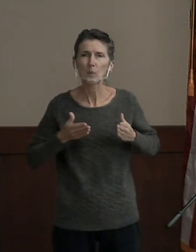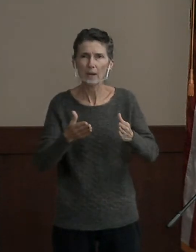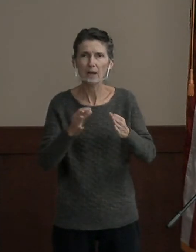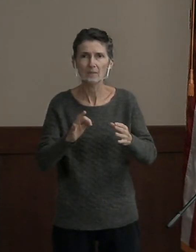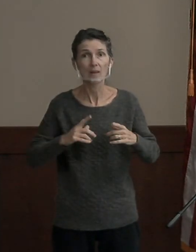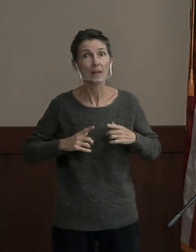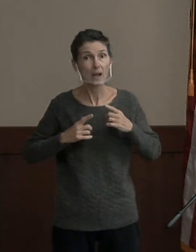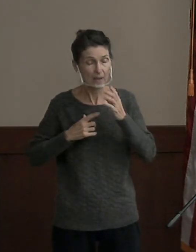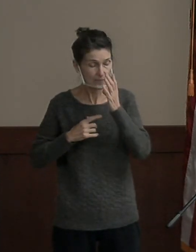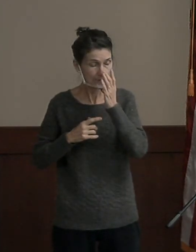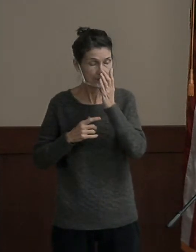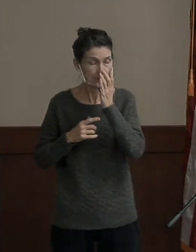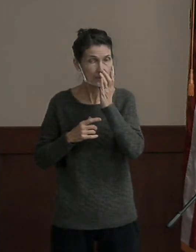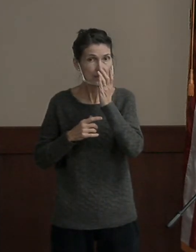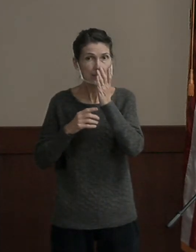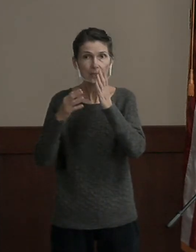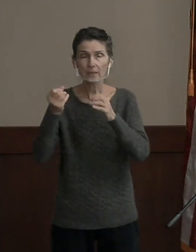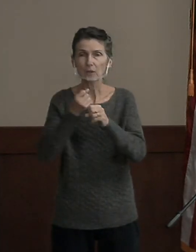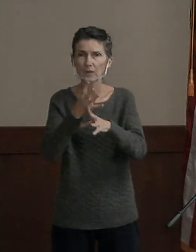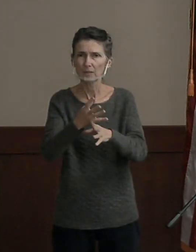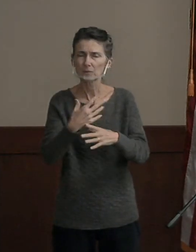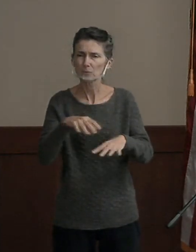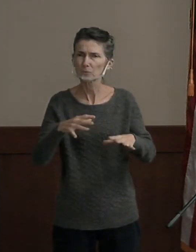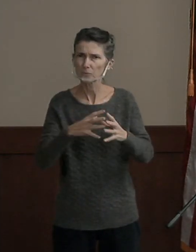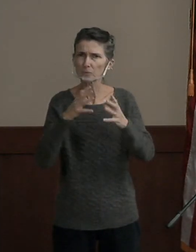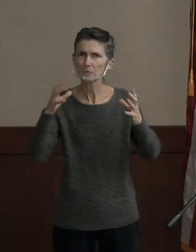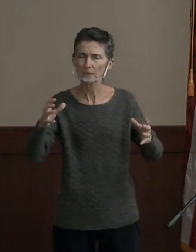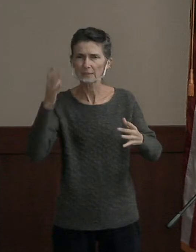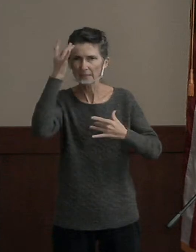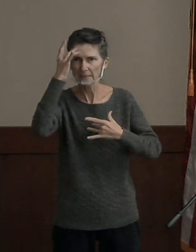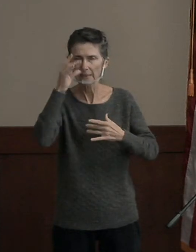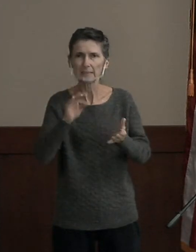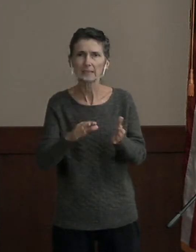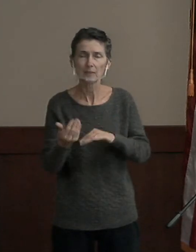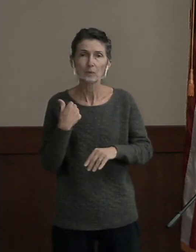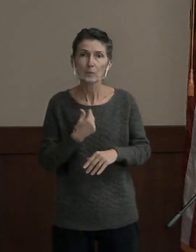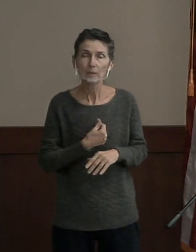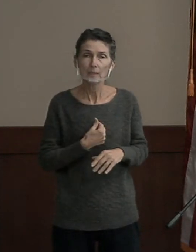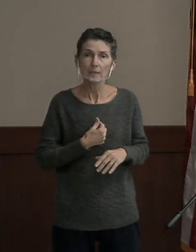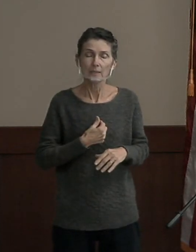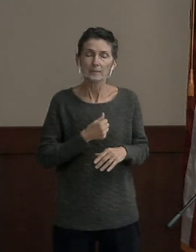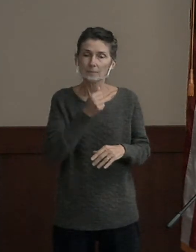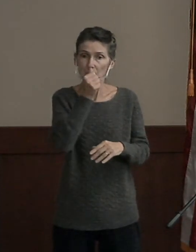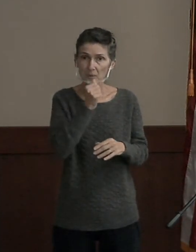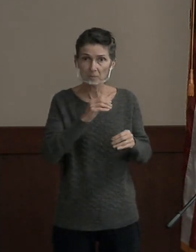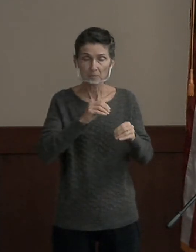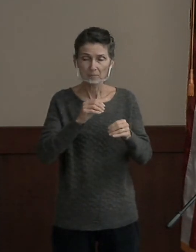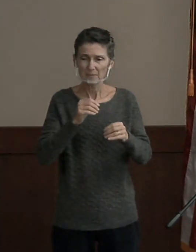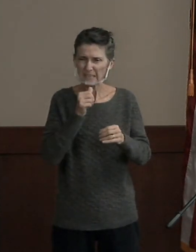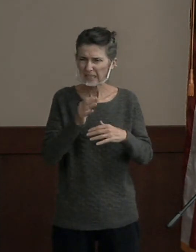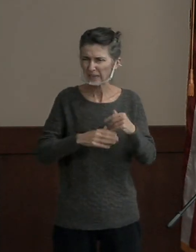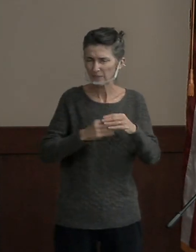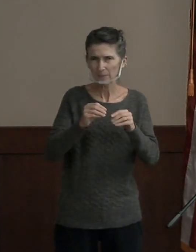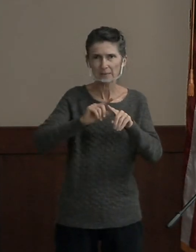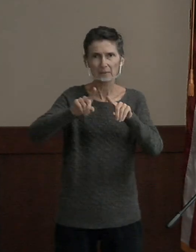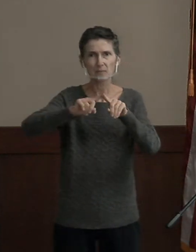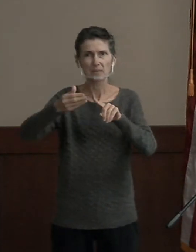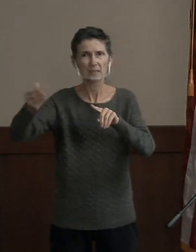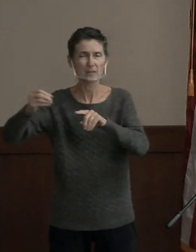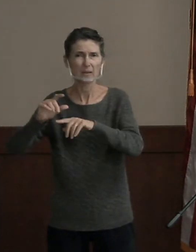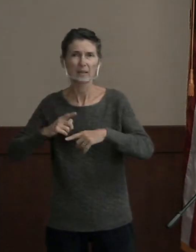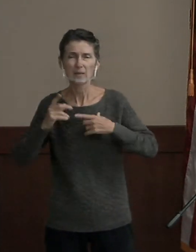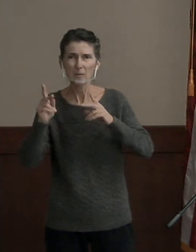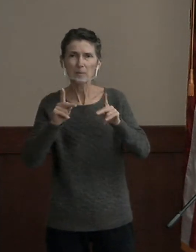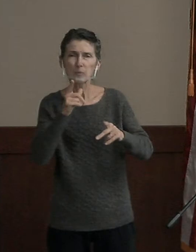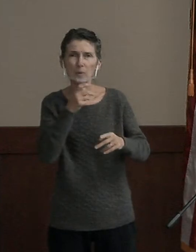life and caused considerable illness and deaths. We tolerate discomfort in other aspects of our lives every day. For instance,